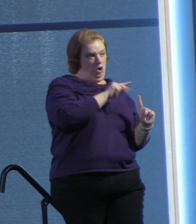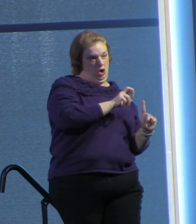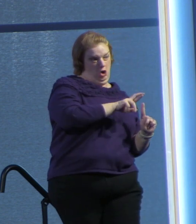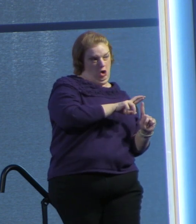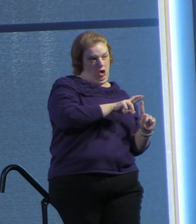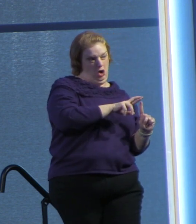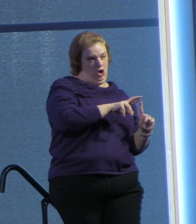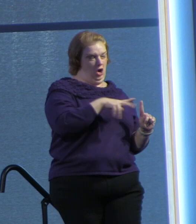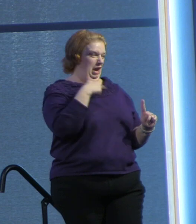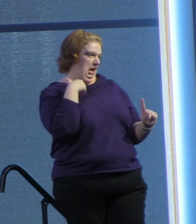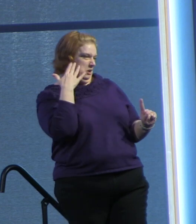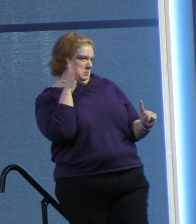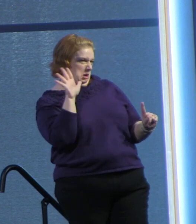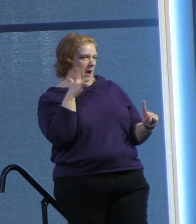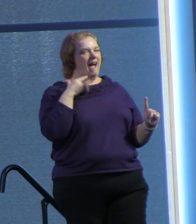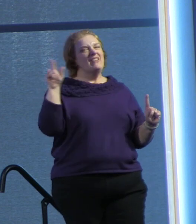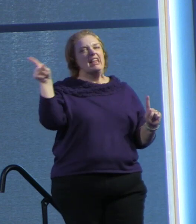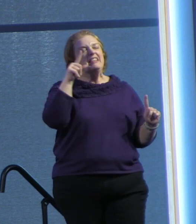don't know."